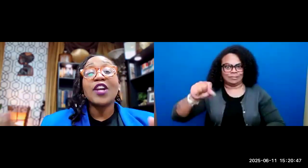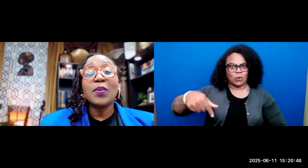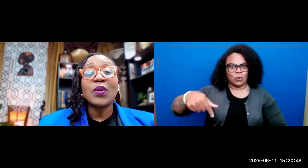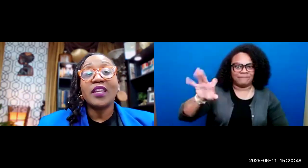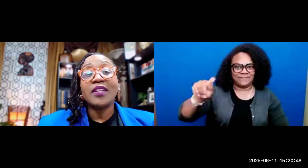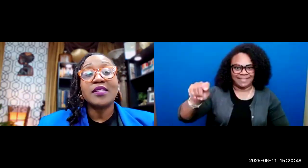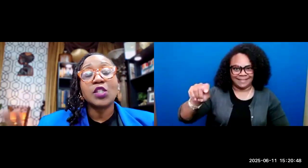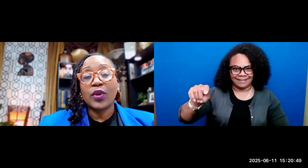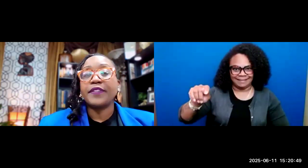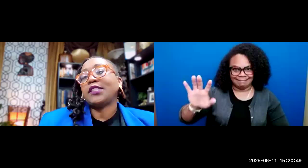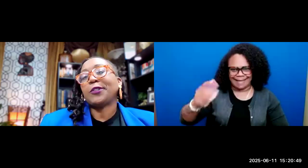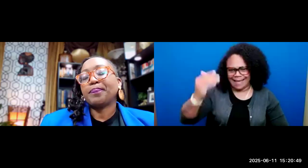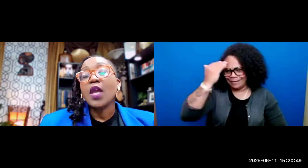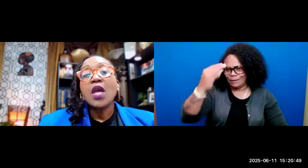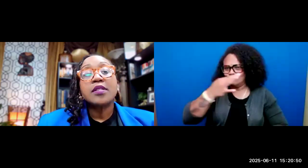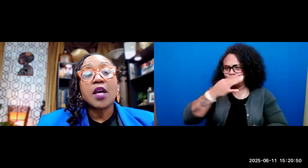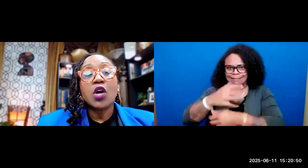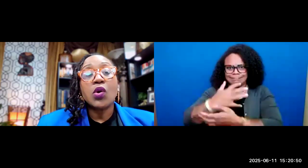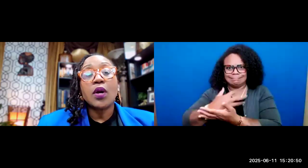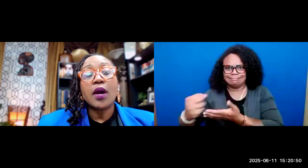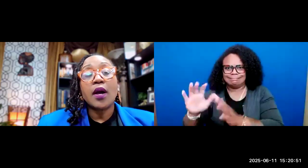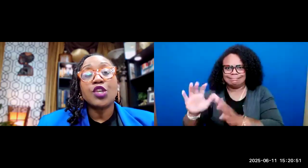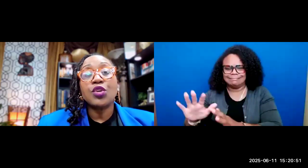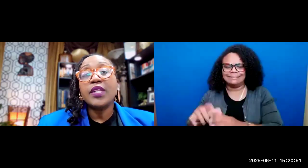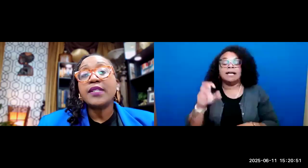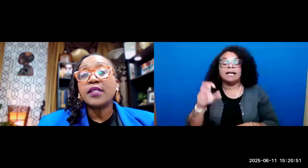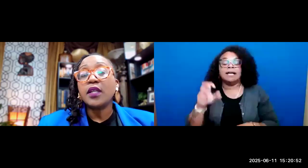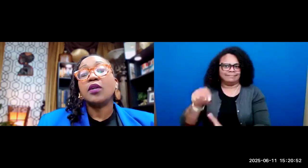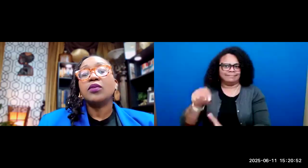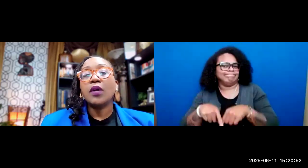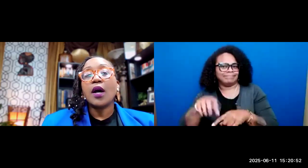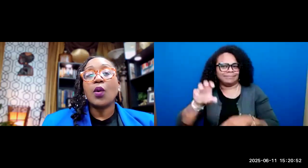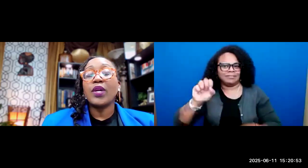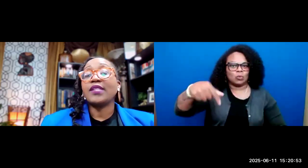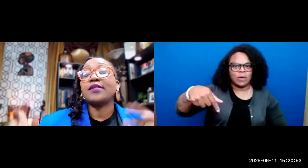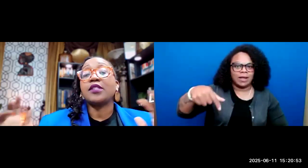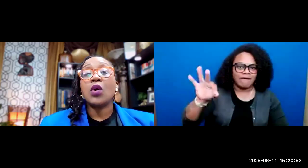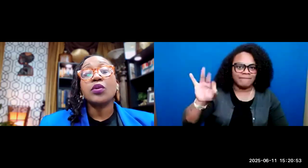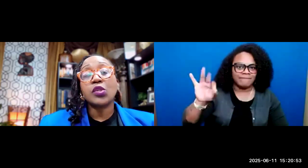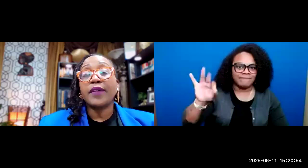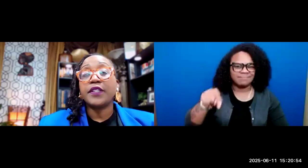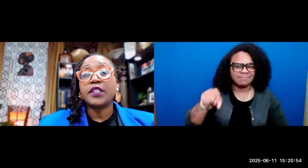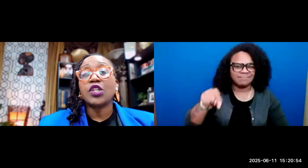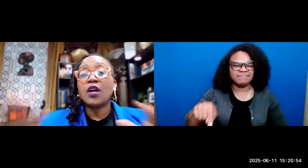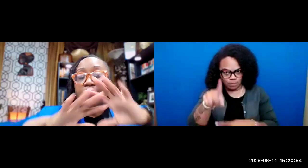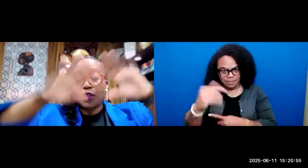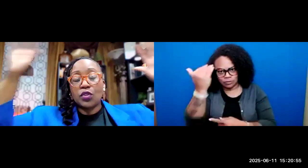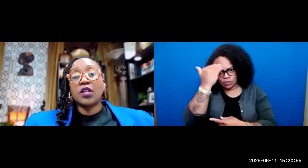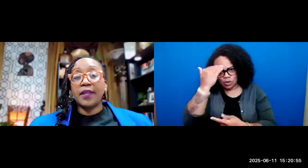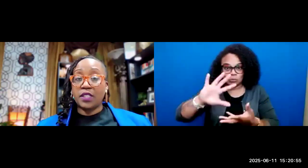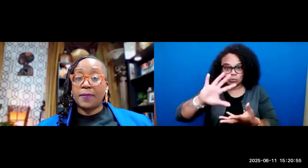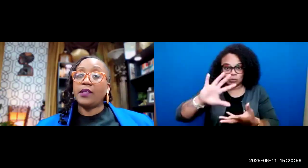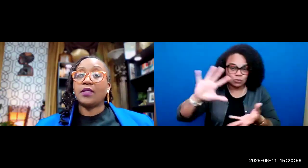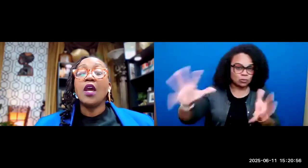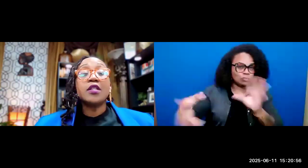The variable is square footage. So you need to know what is the total square footage of